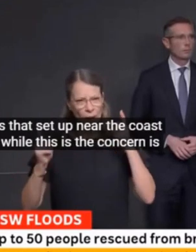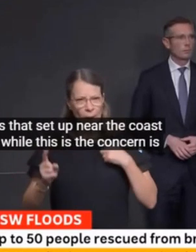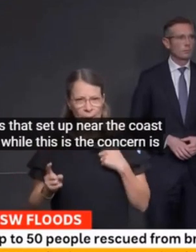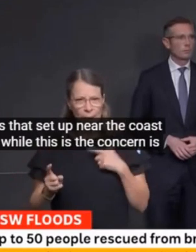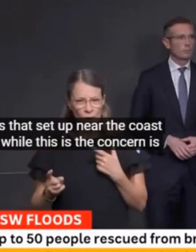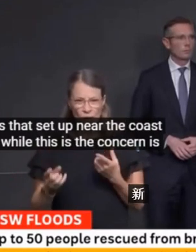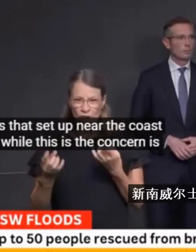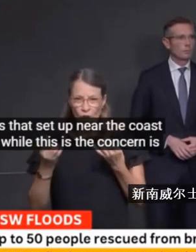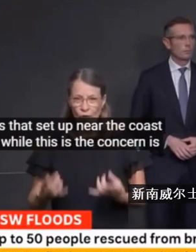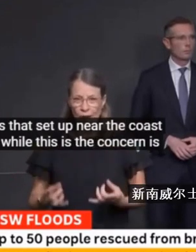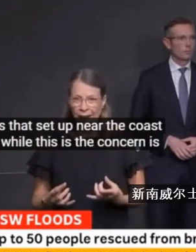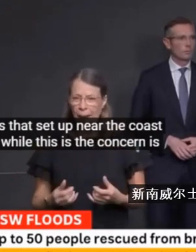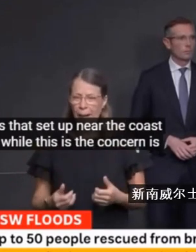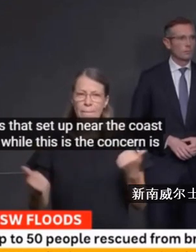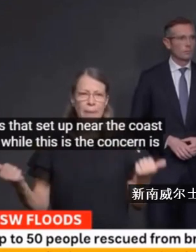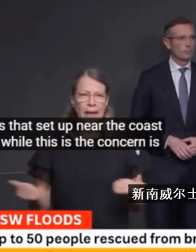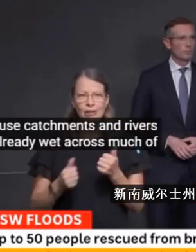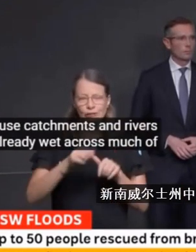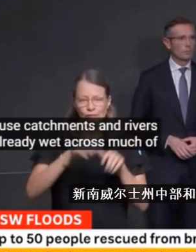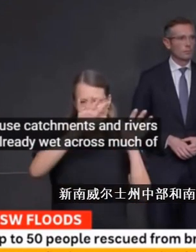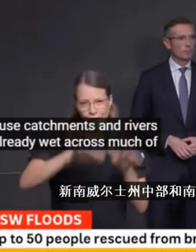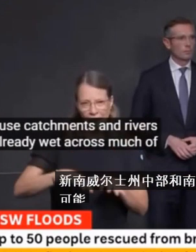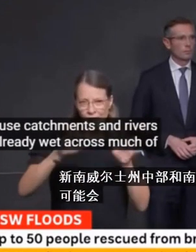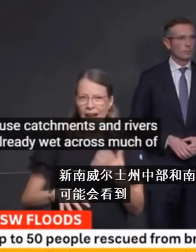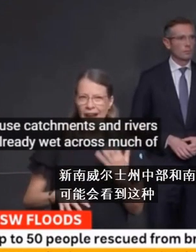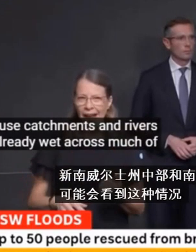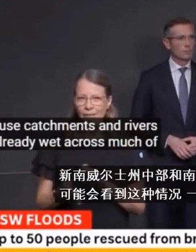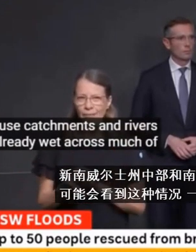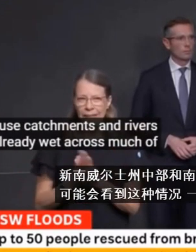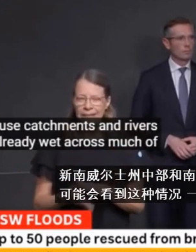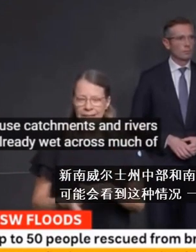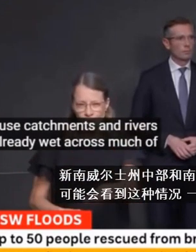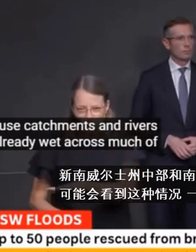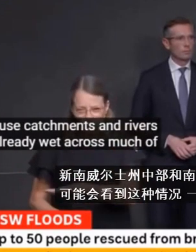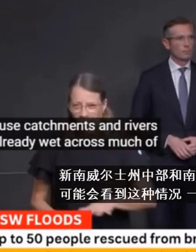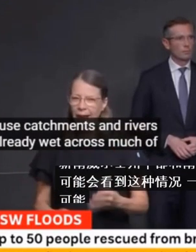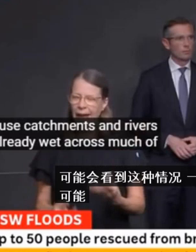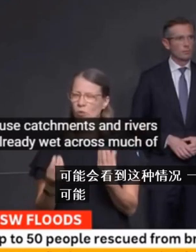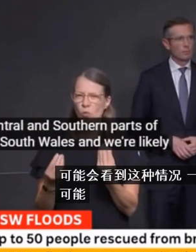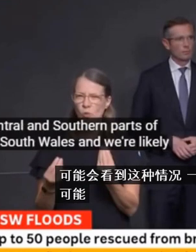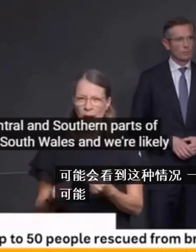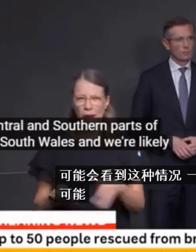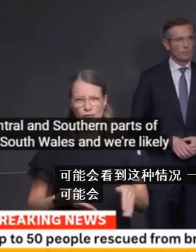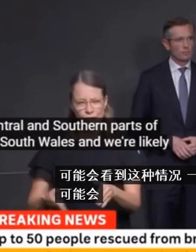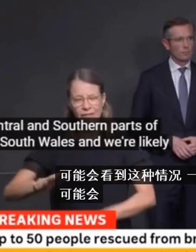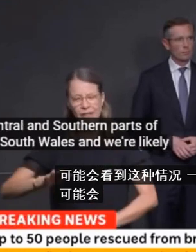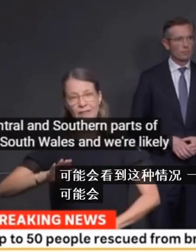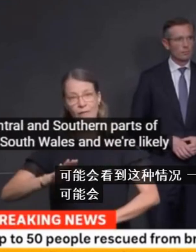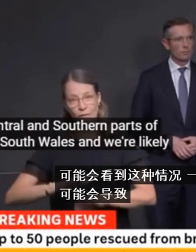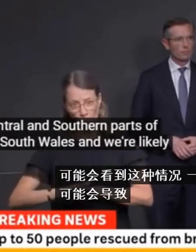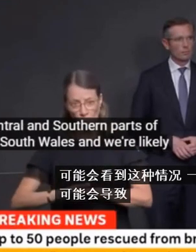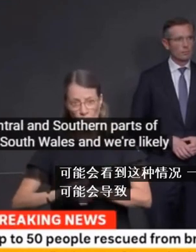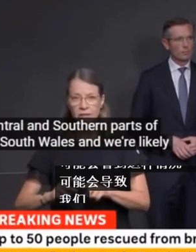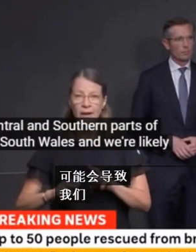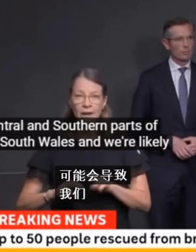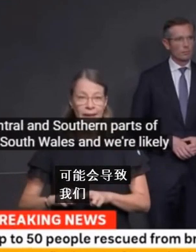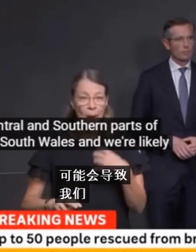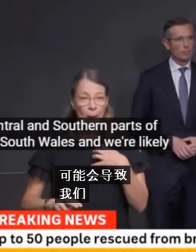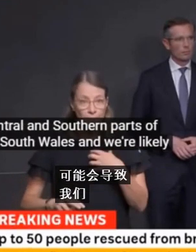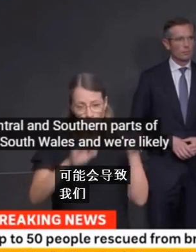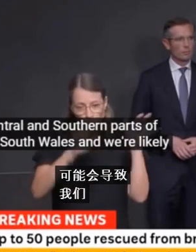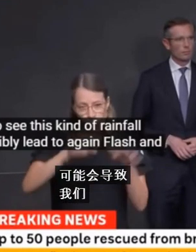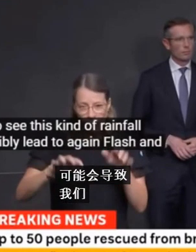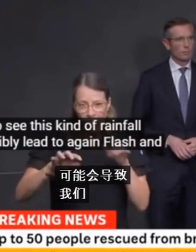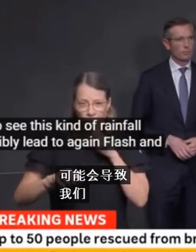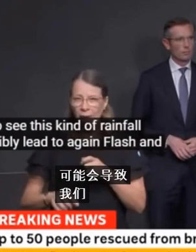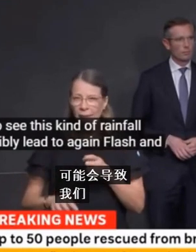of central and southern parts of New South Wales, and we're likely to see this kind of rainfall possibly lead to, again, flash and riverine flooding